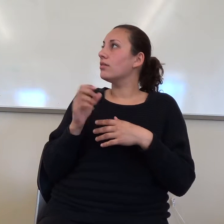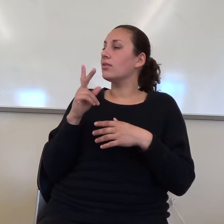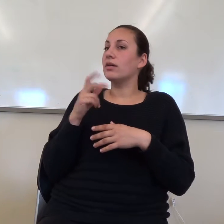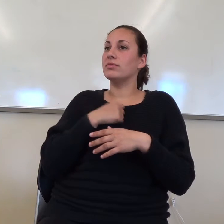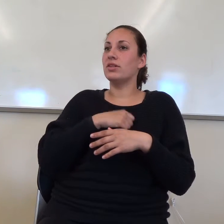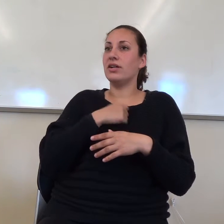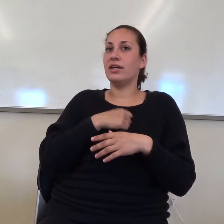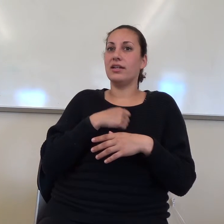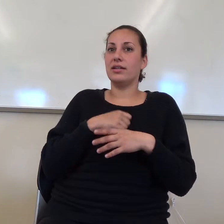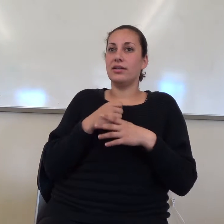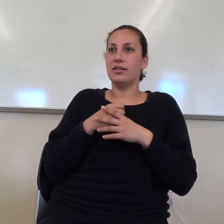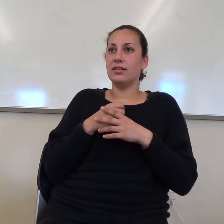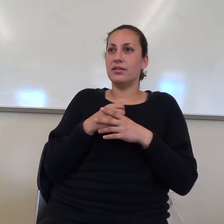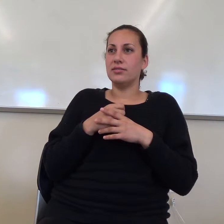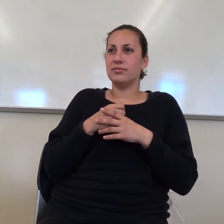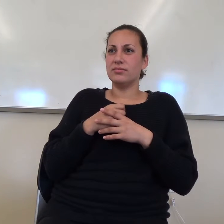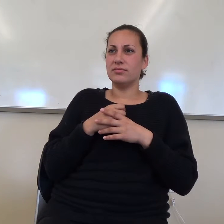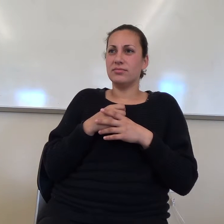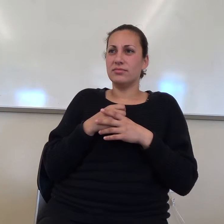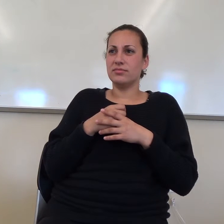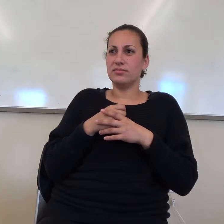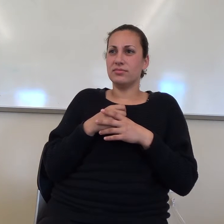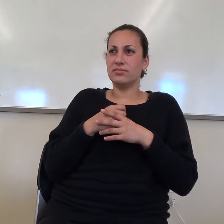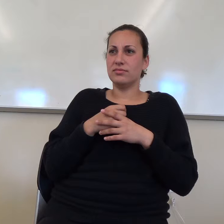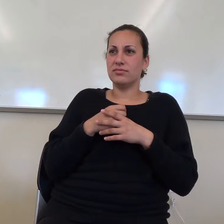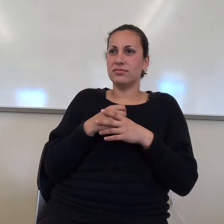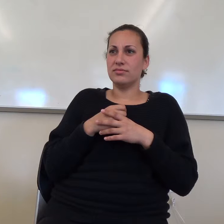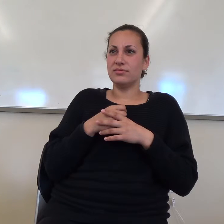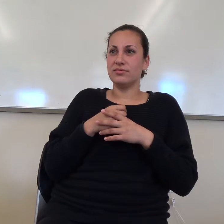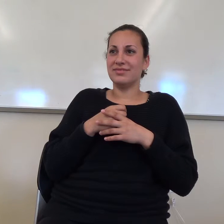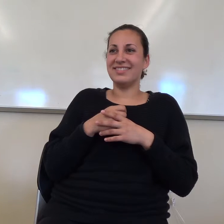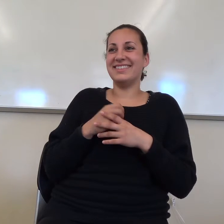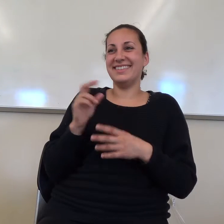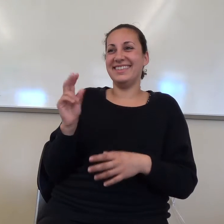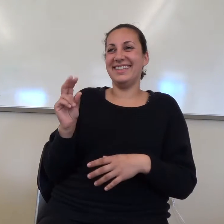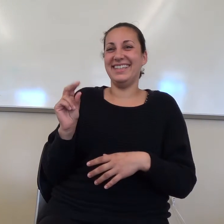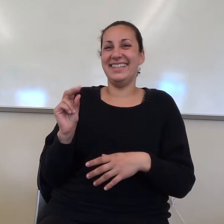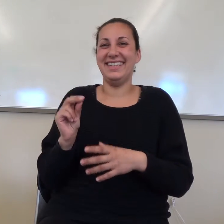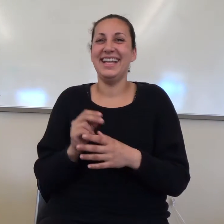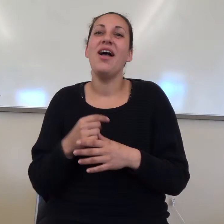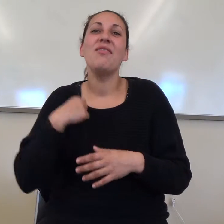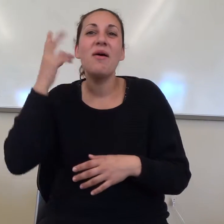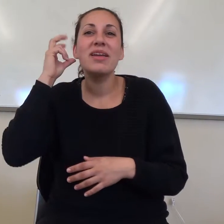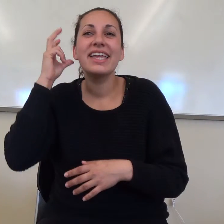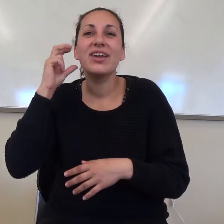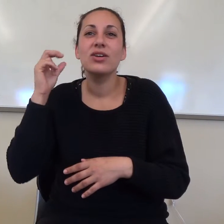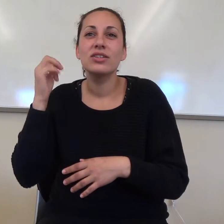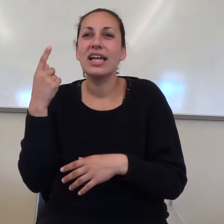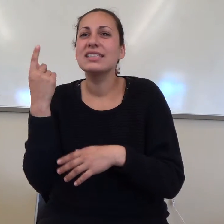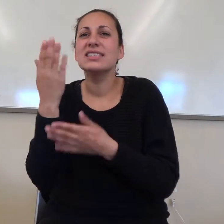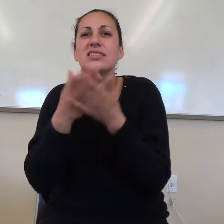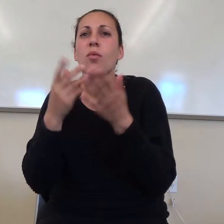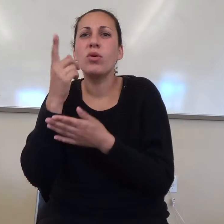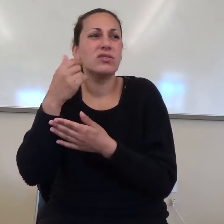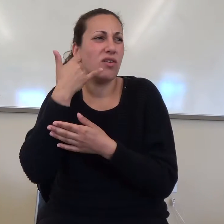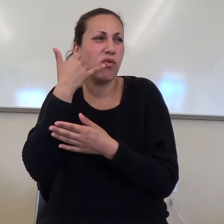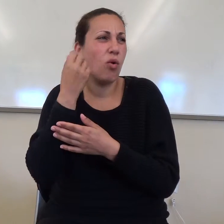do. But it's not, you know, looking for the closest thing to this,